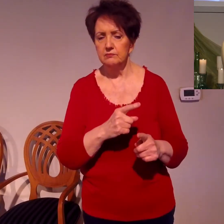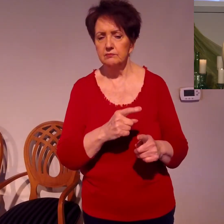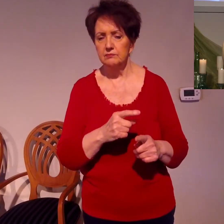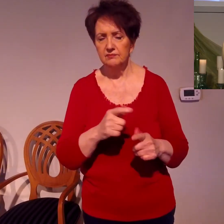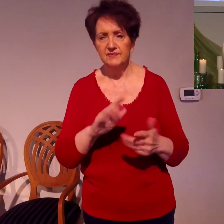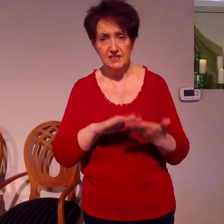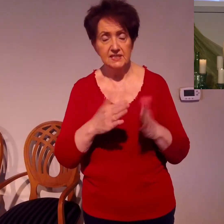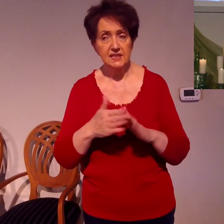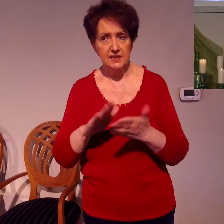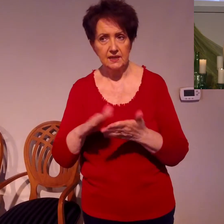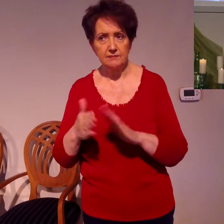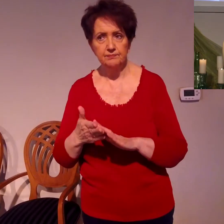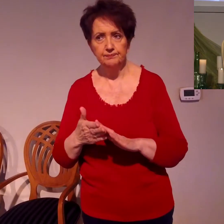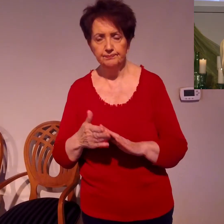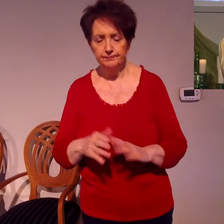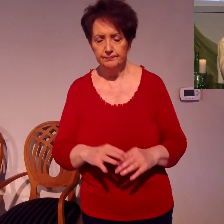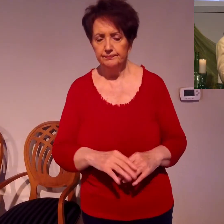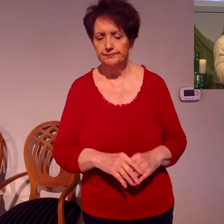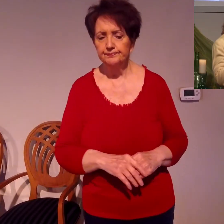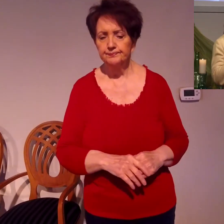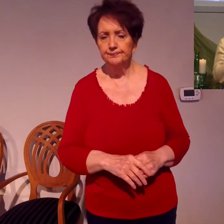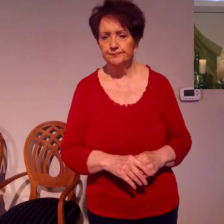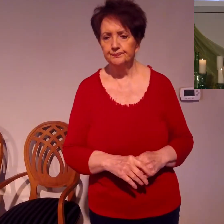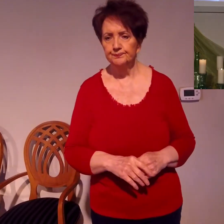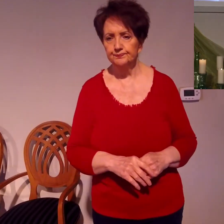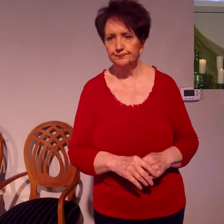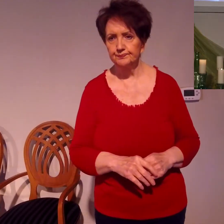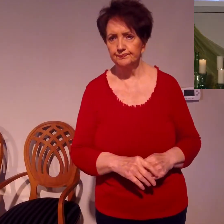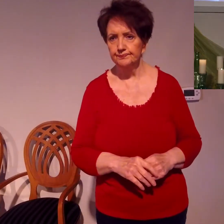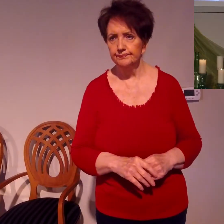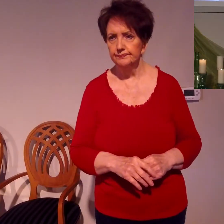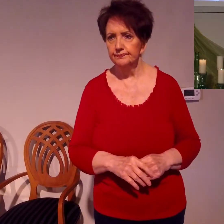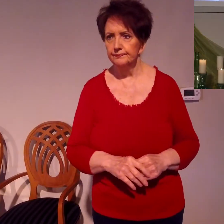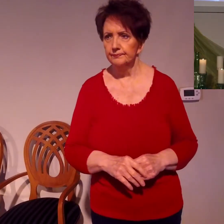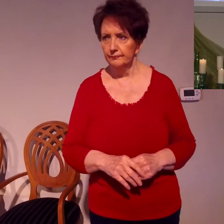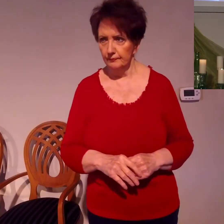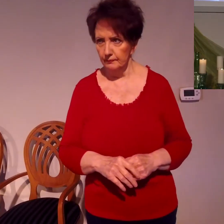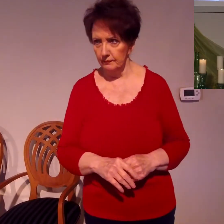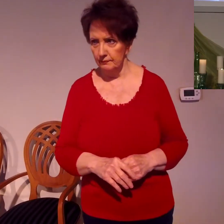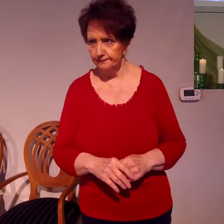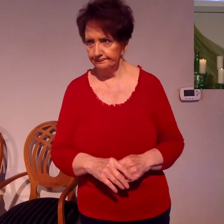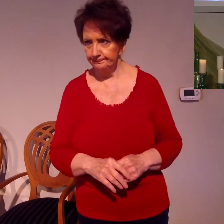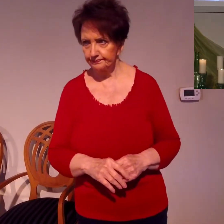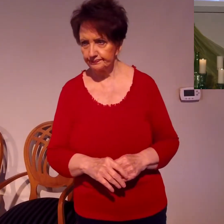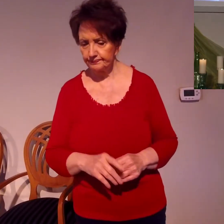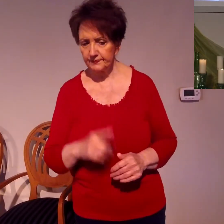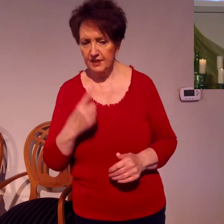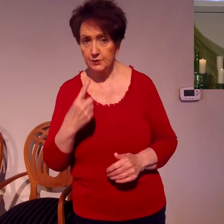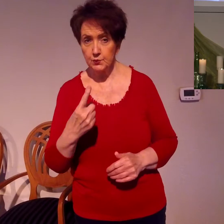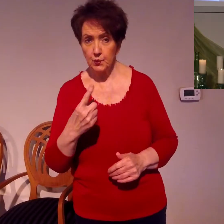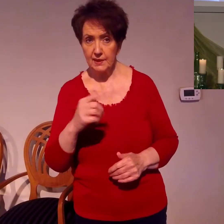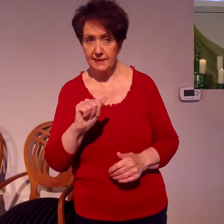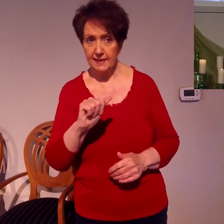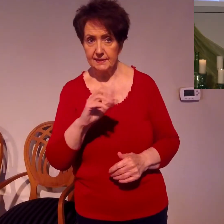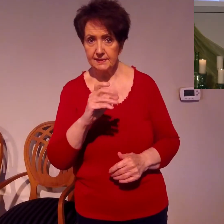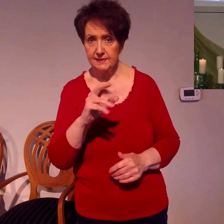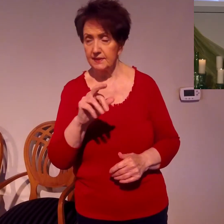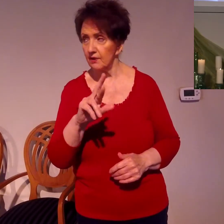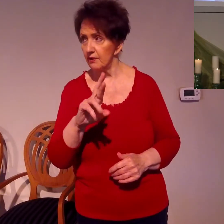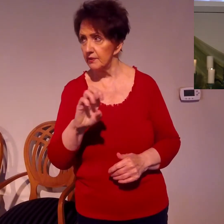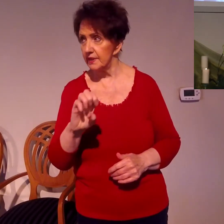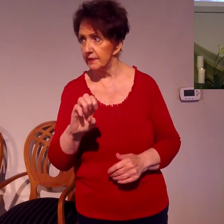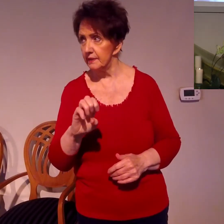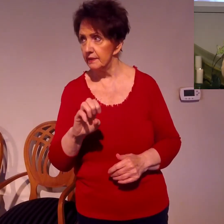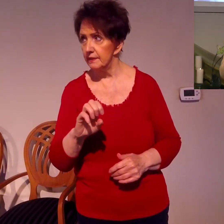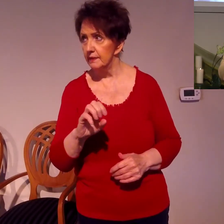city whenever we want. It's in the Northeast. Come to find out, it's an acre in a